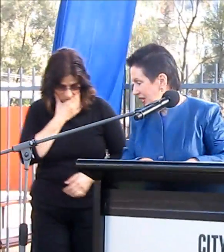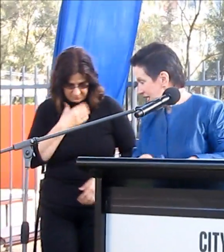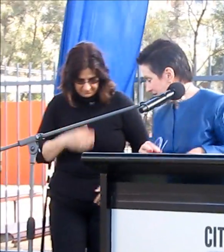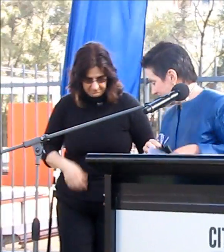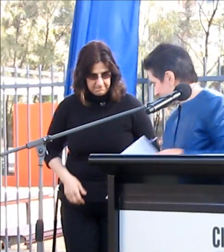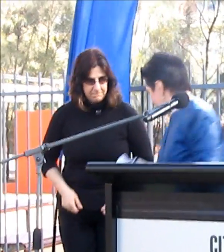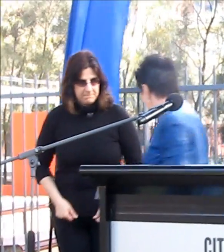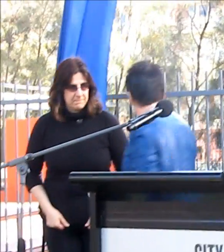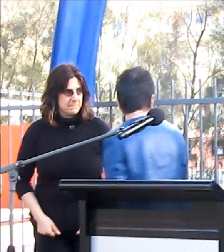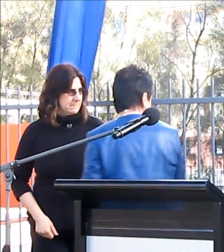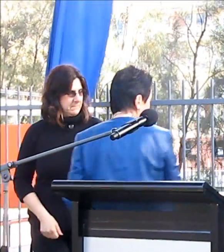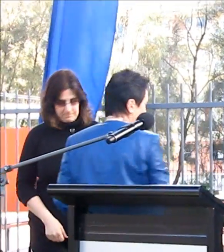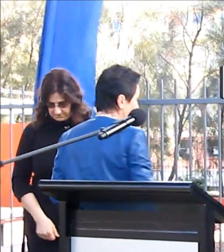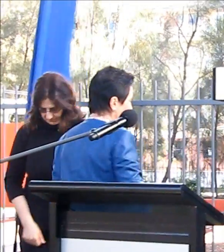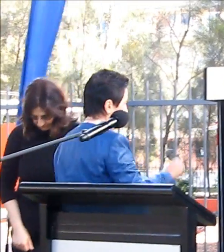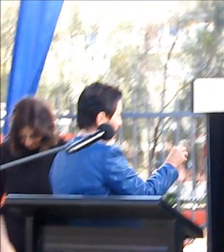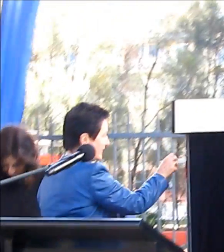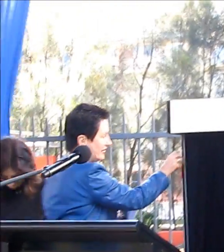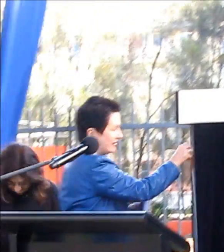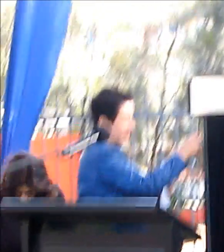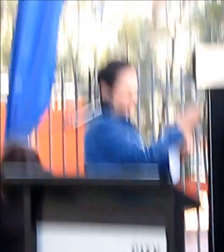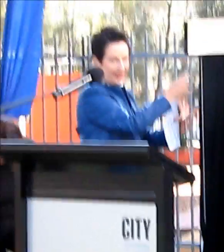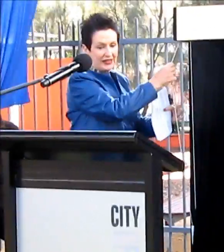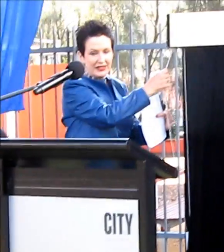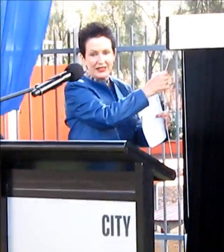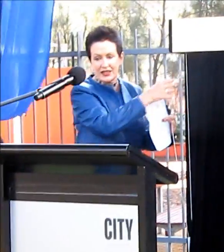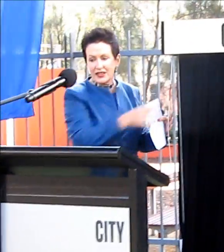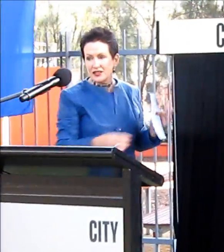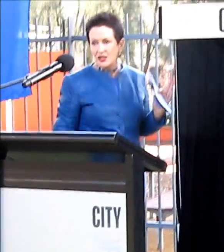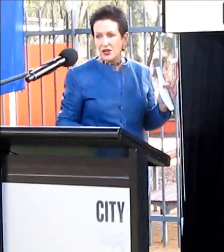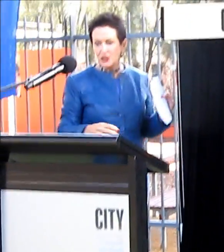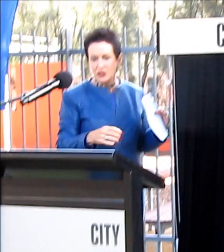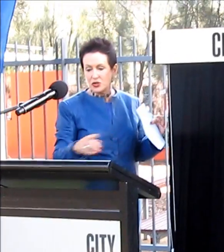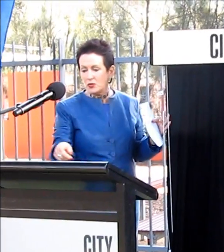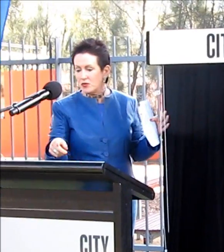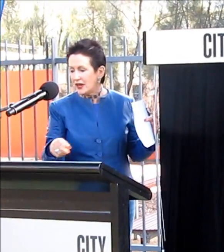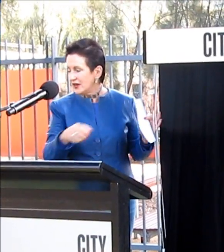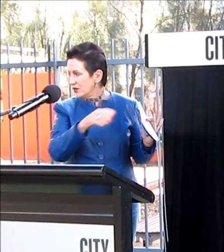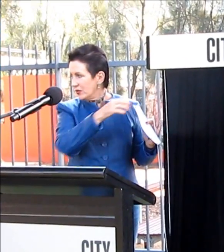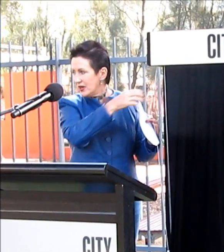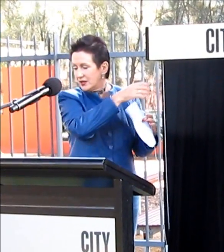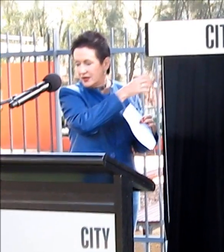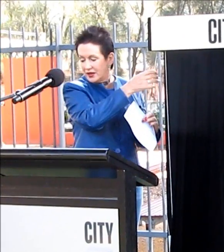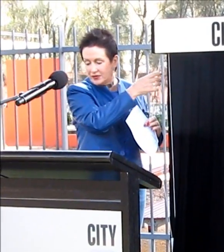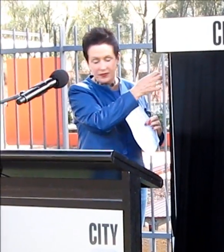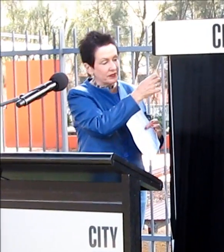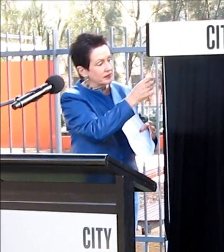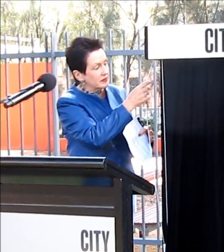Okay. So, should we move that up?